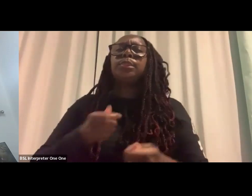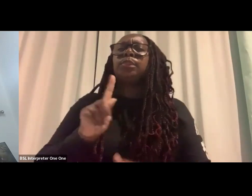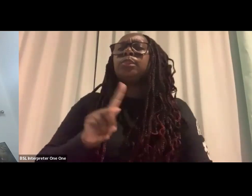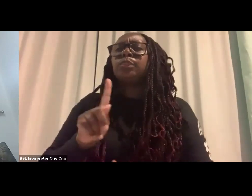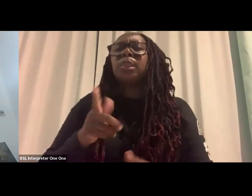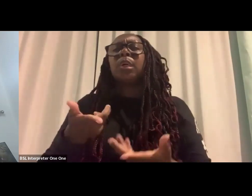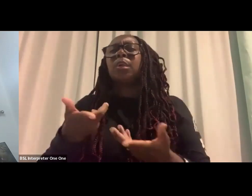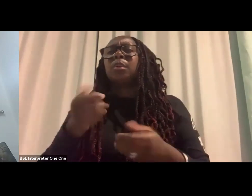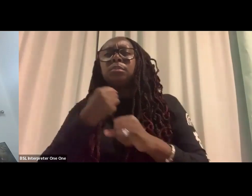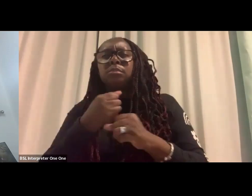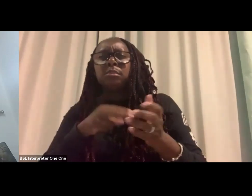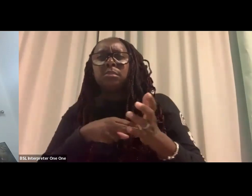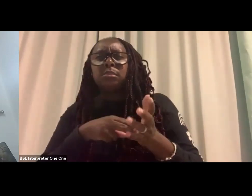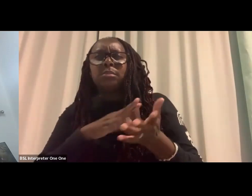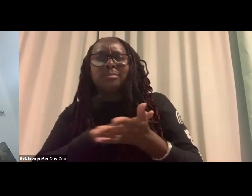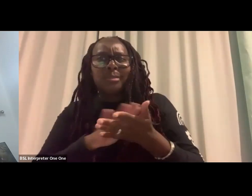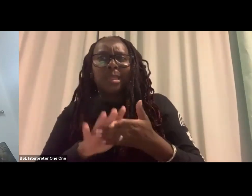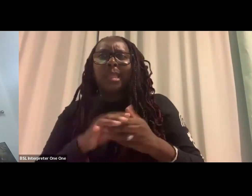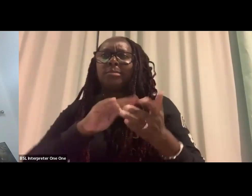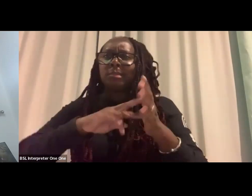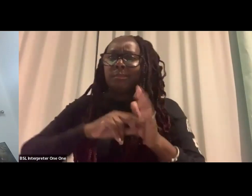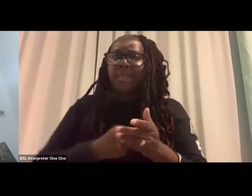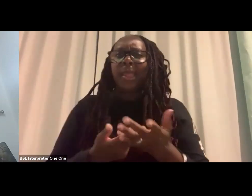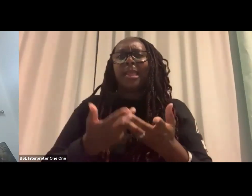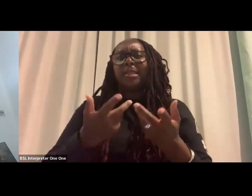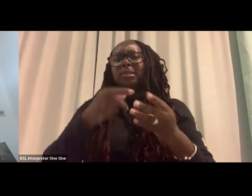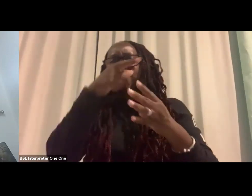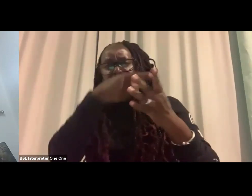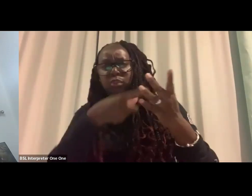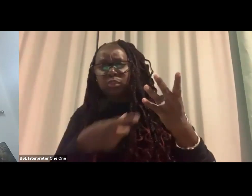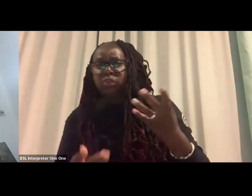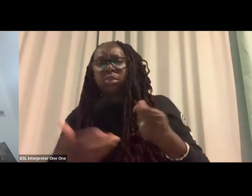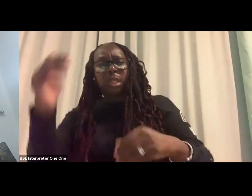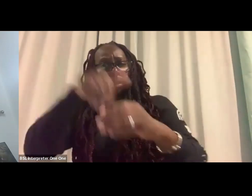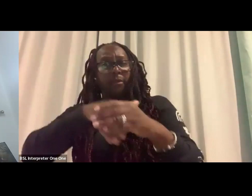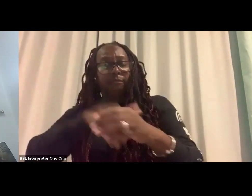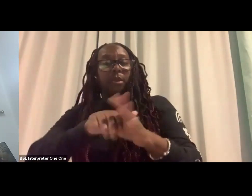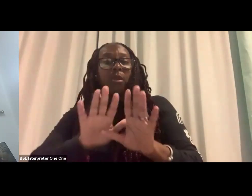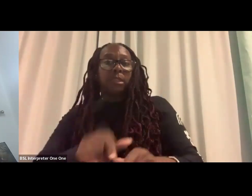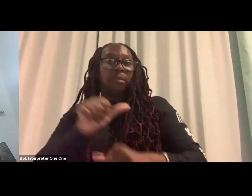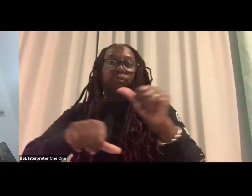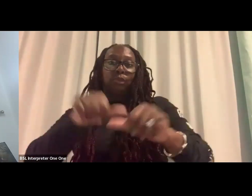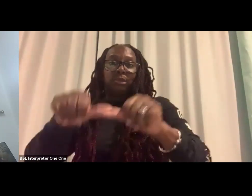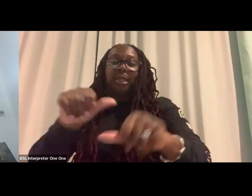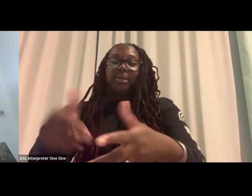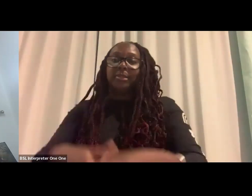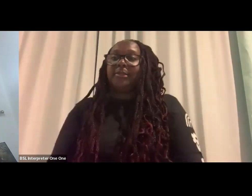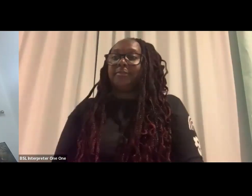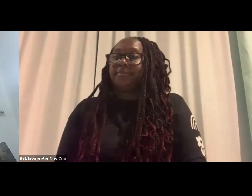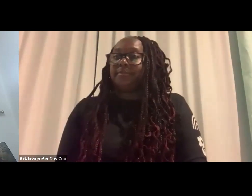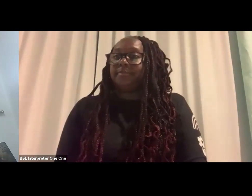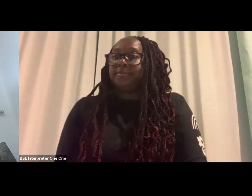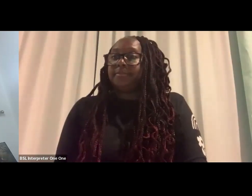determinants of GNH, whether plans have all these things taken place. So if I share all